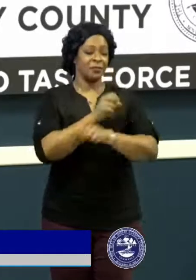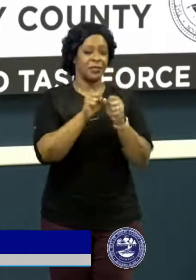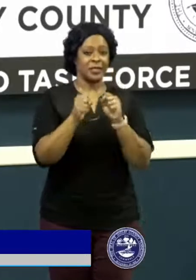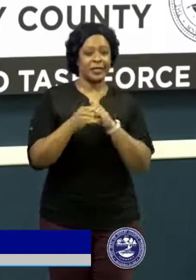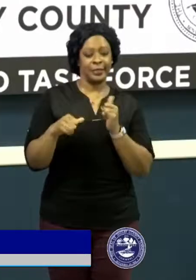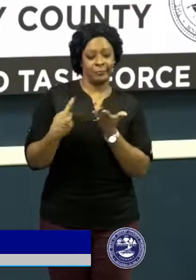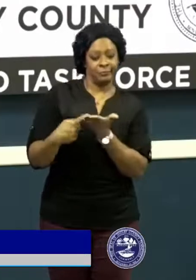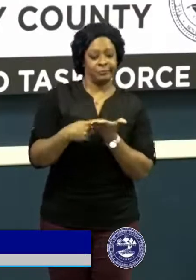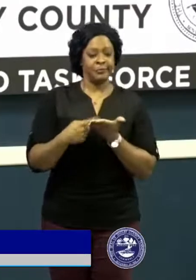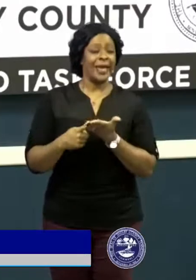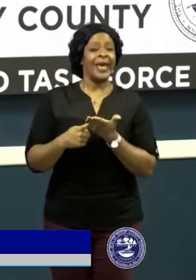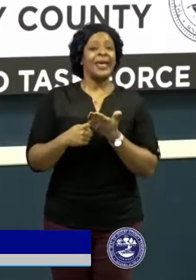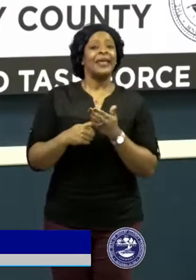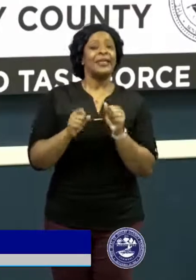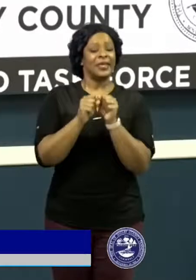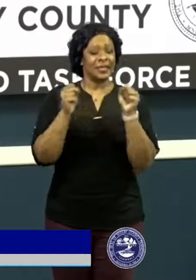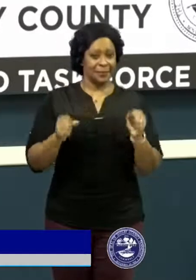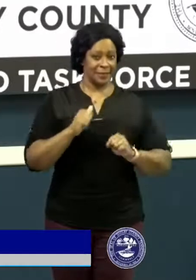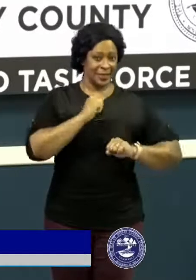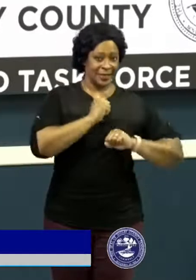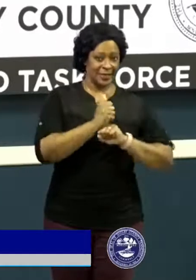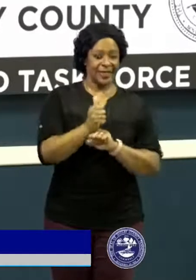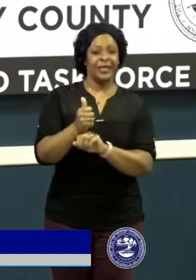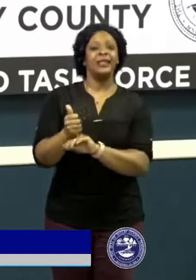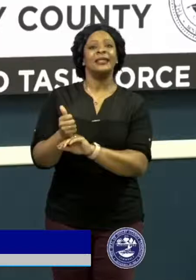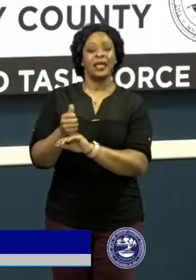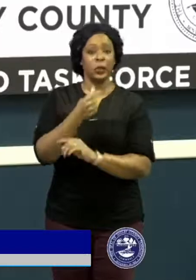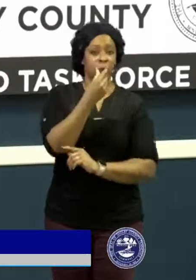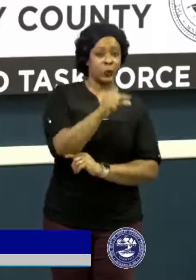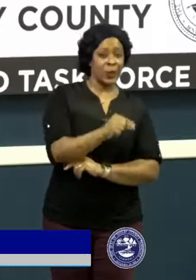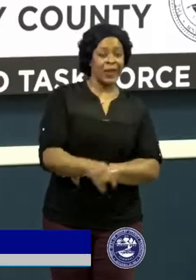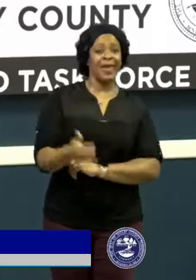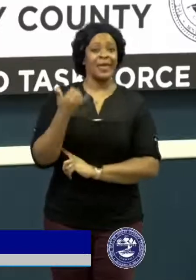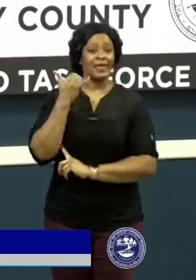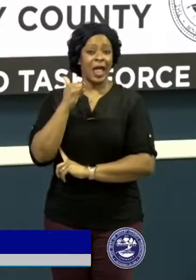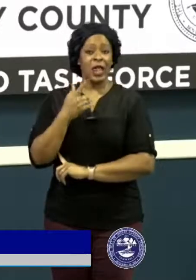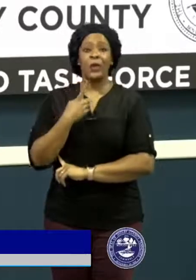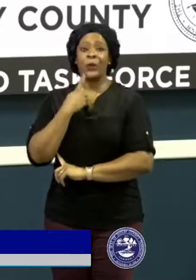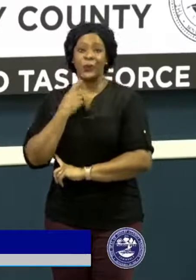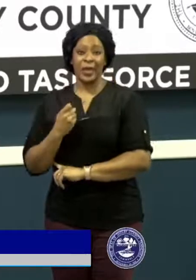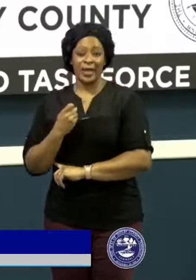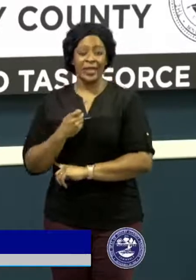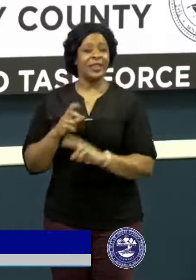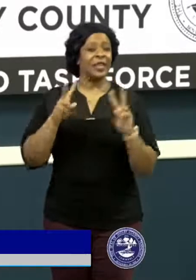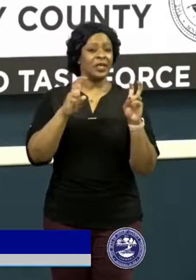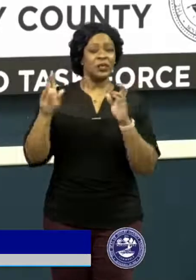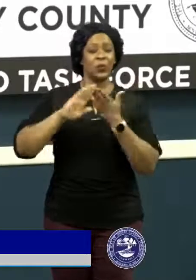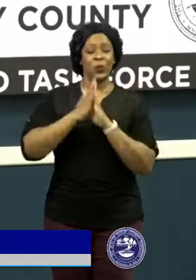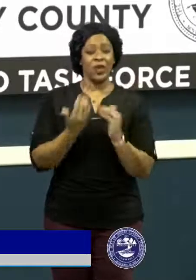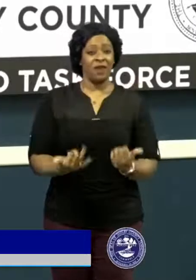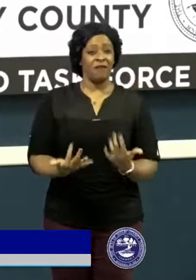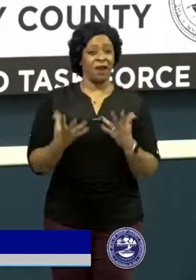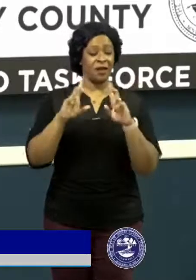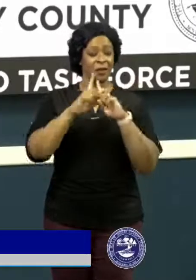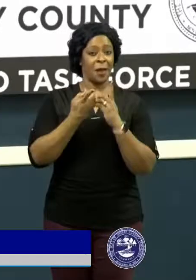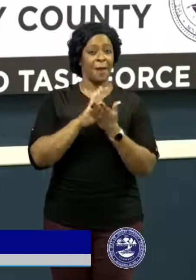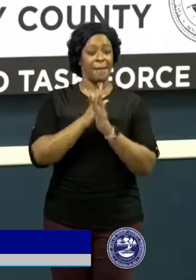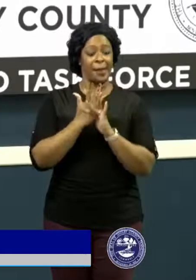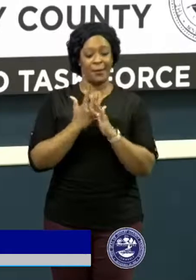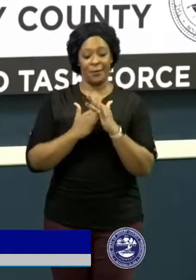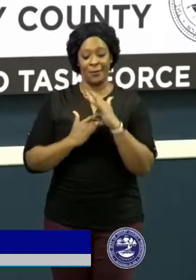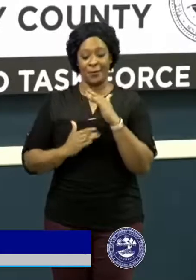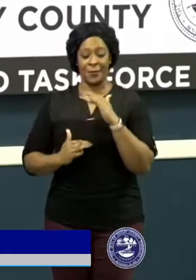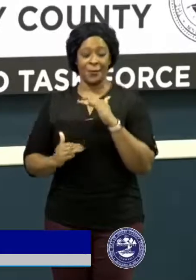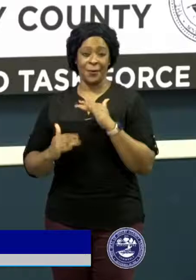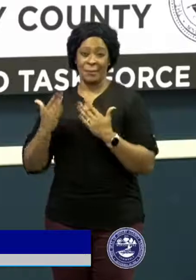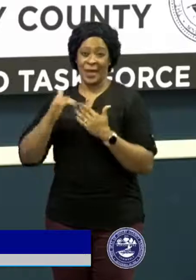We have a system that has been developed, green, yellow, and red. And the issue becomes when the fire departments get to the point where